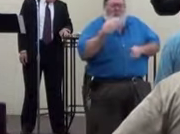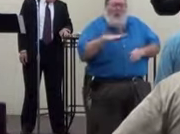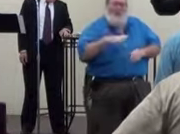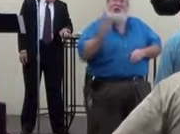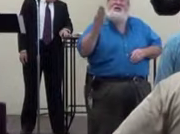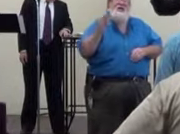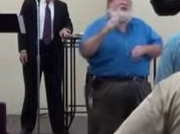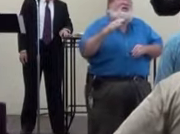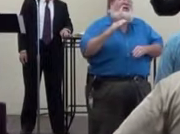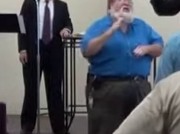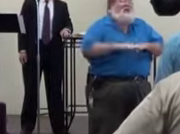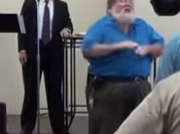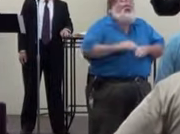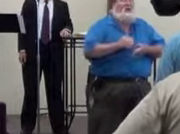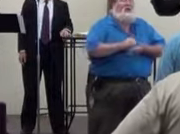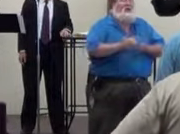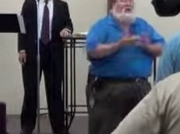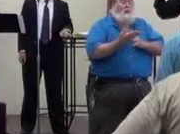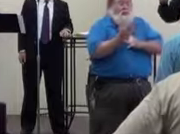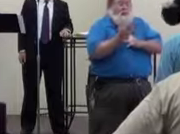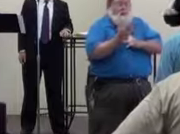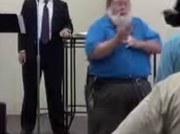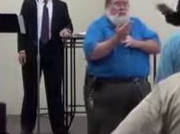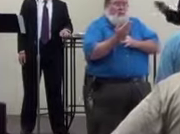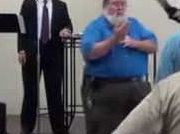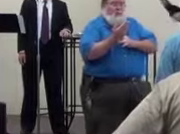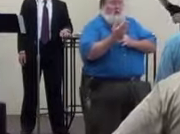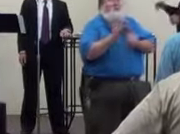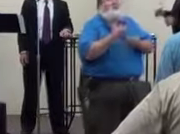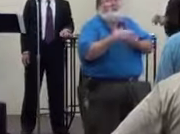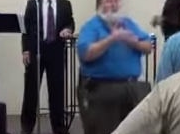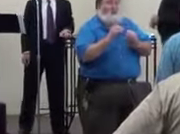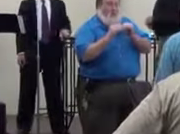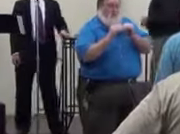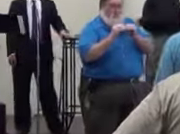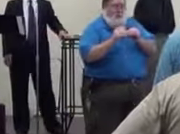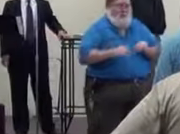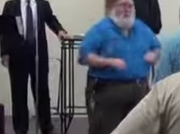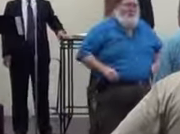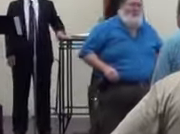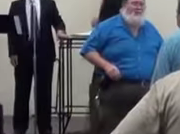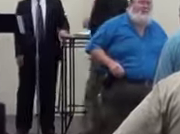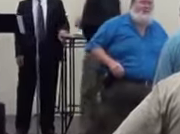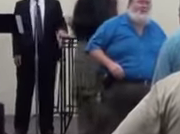you through. Let's sing that one more time. Thank you.